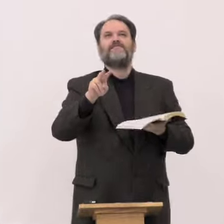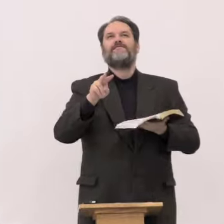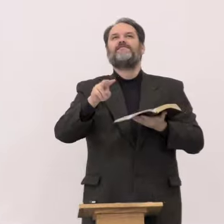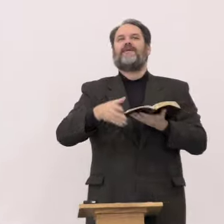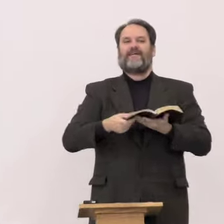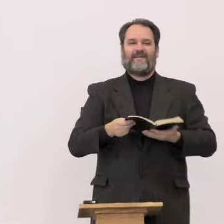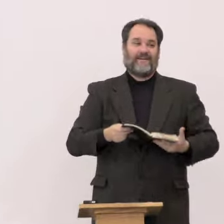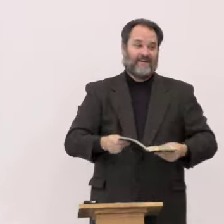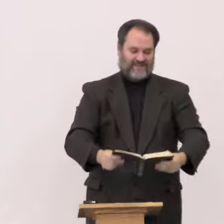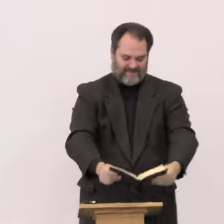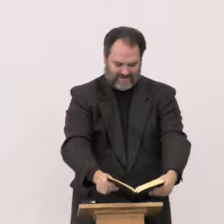stuff.